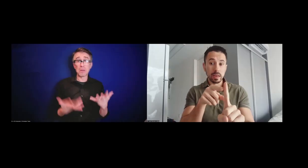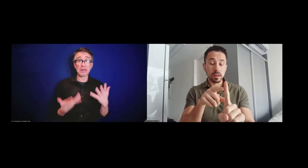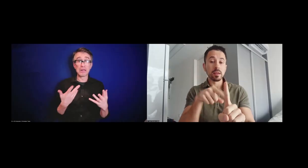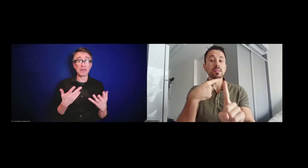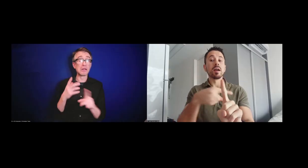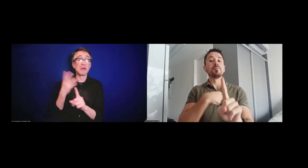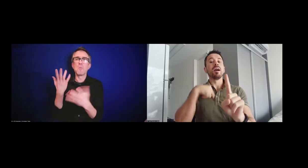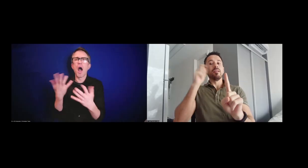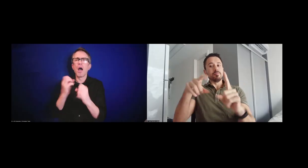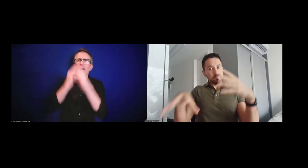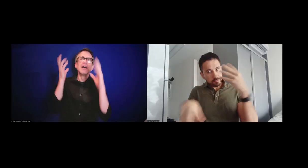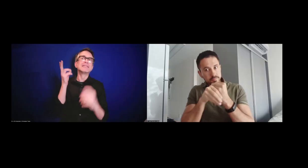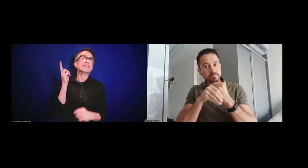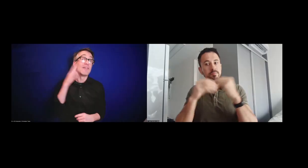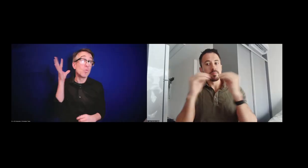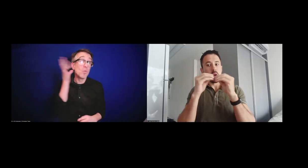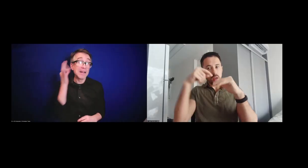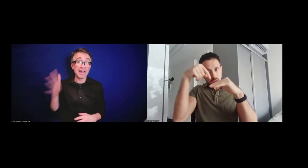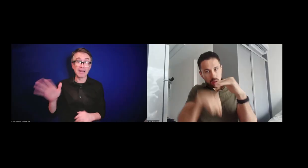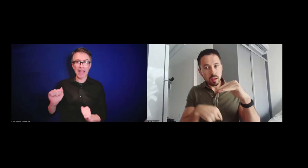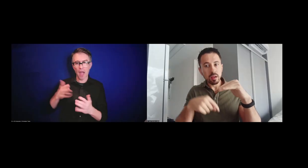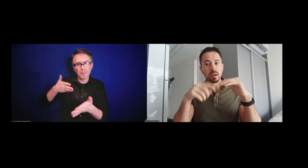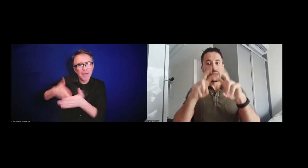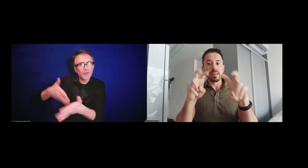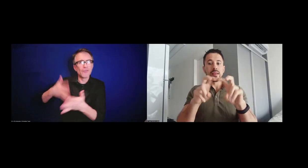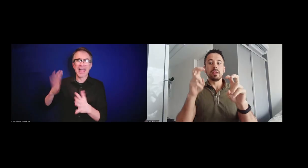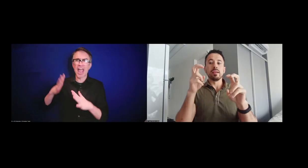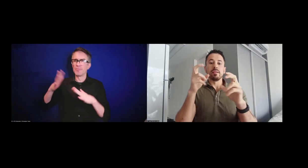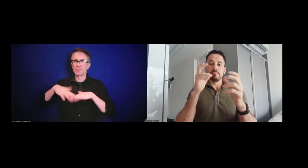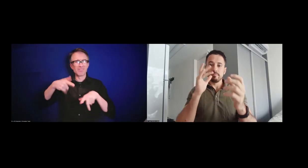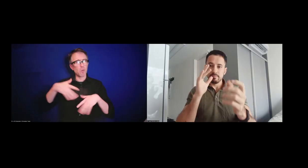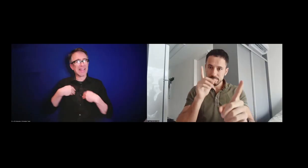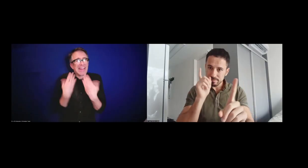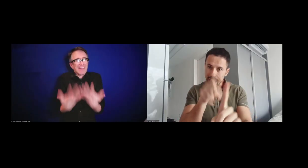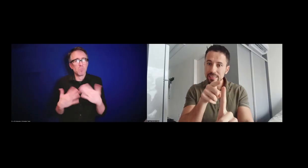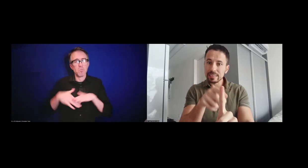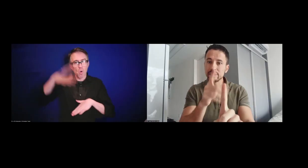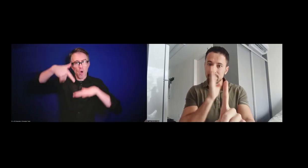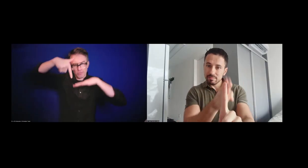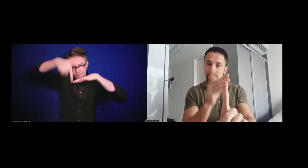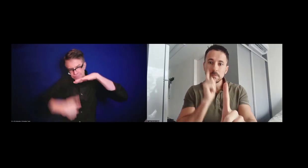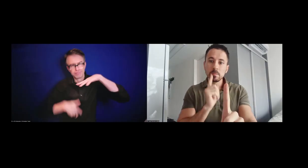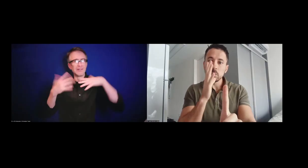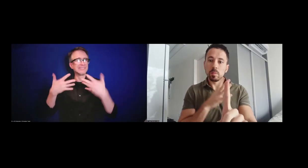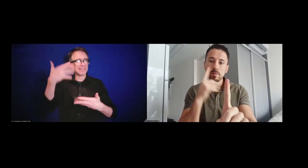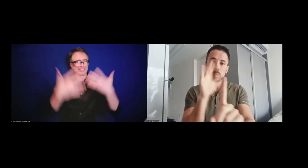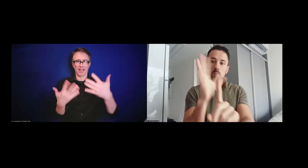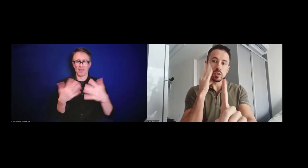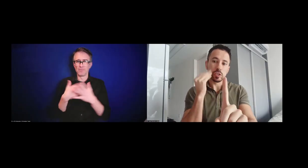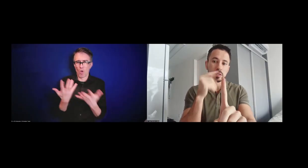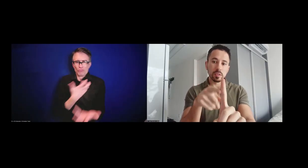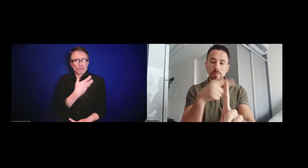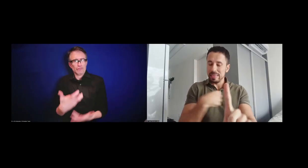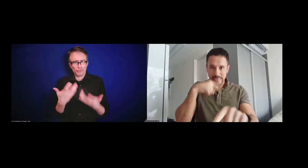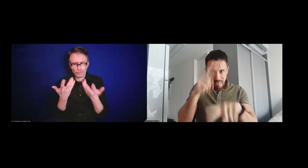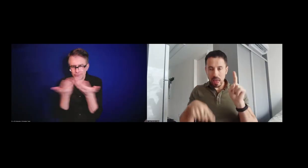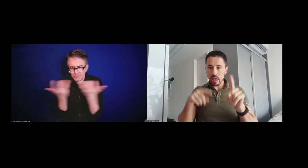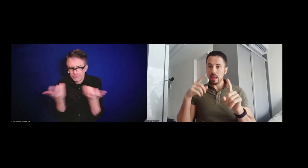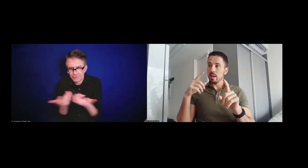and beneficial for the services that are going to be provided by government? So, for example, going back to talking about deaf women, like how